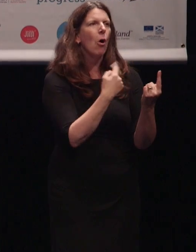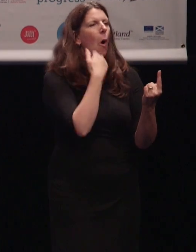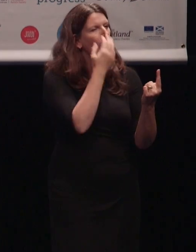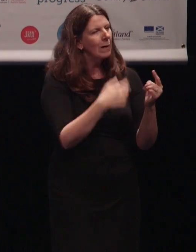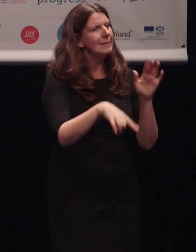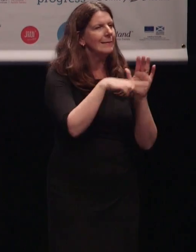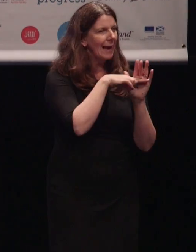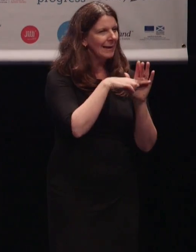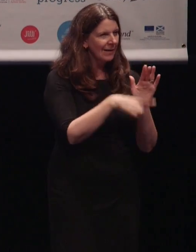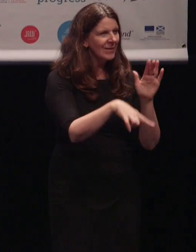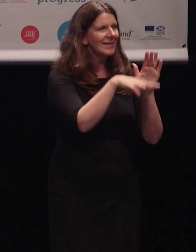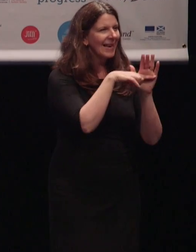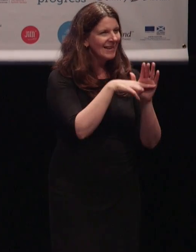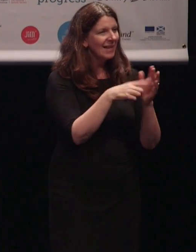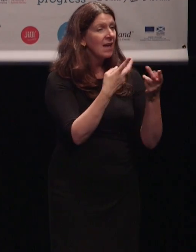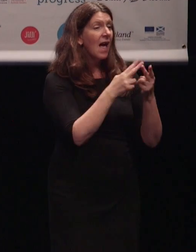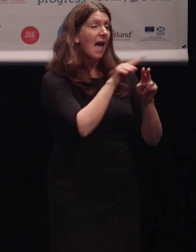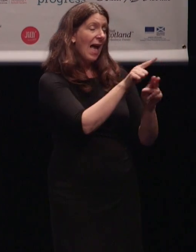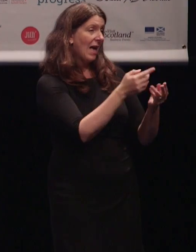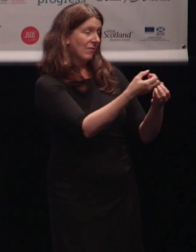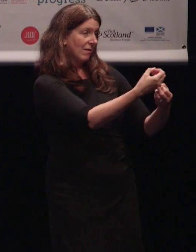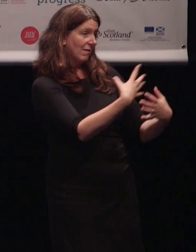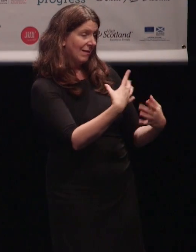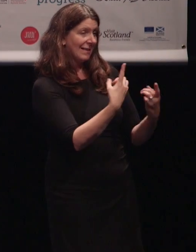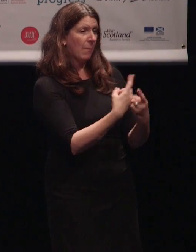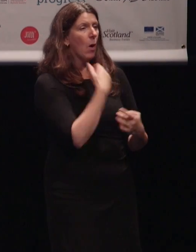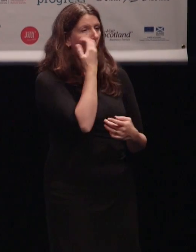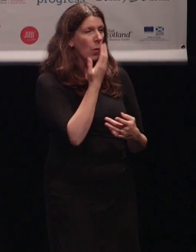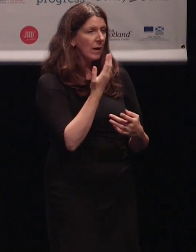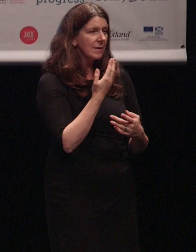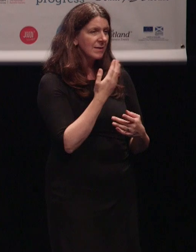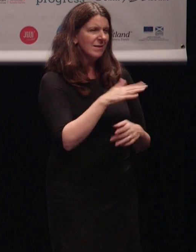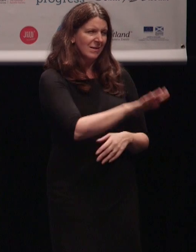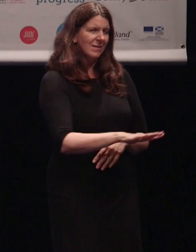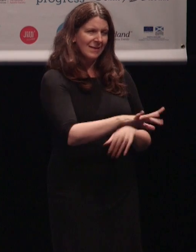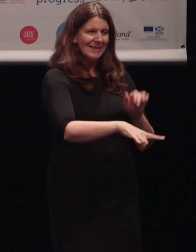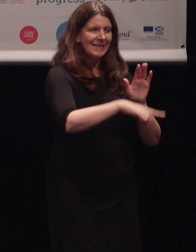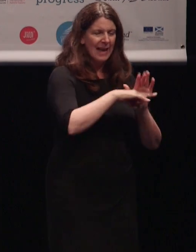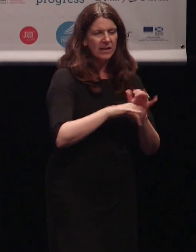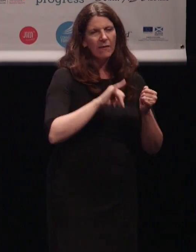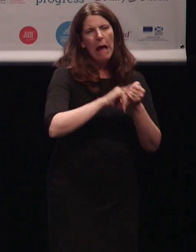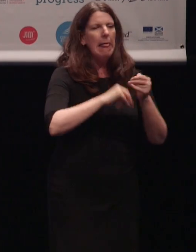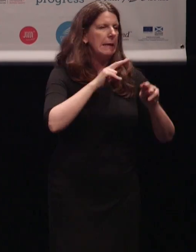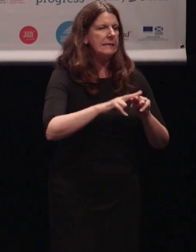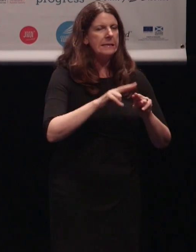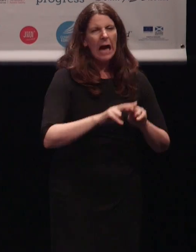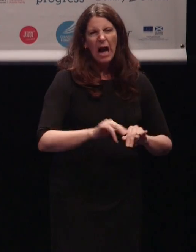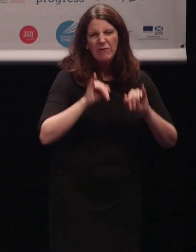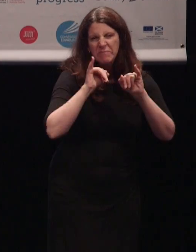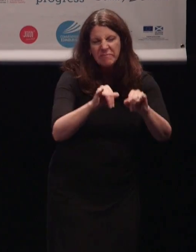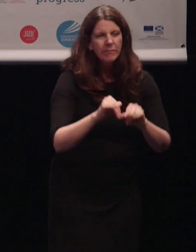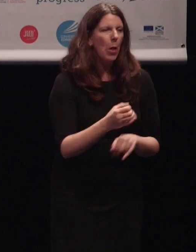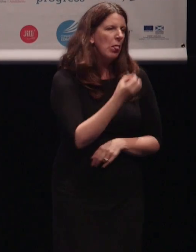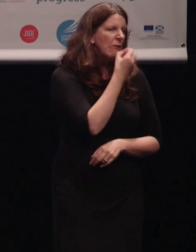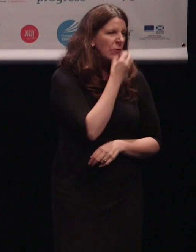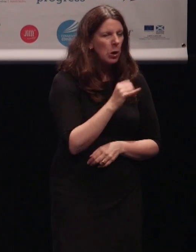it was always something negative. And the staff was not good, and the food was not good, and nothing was